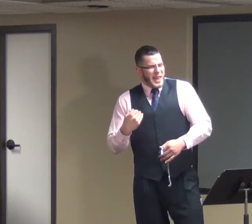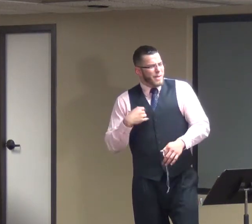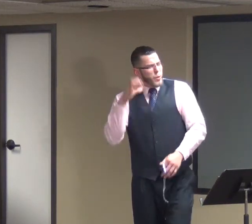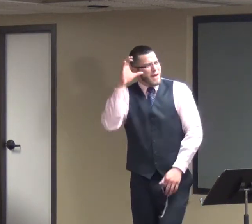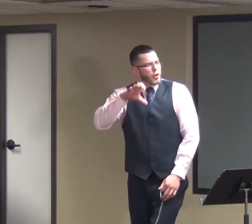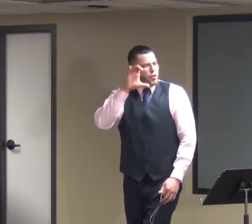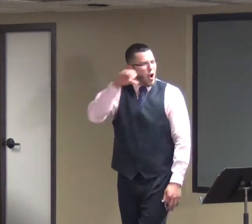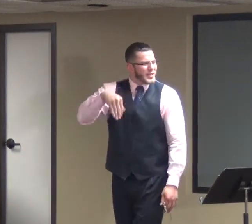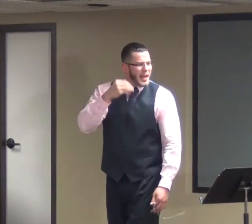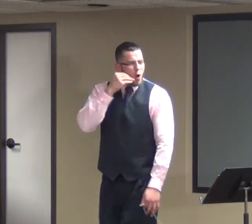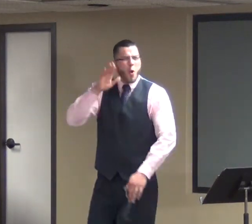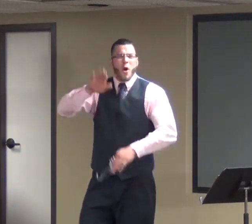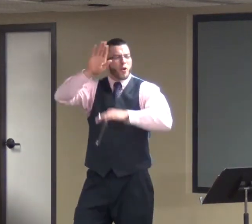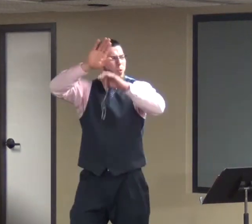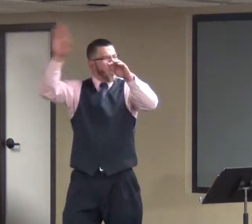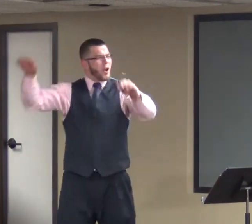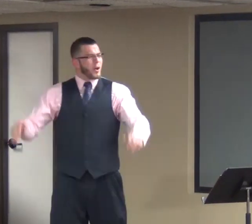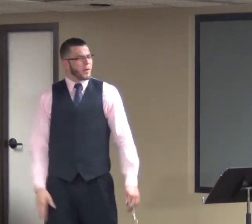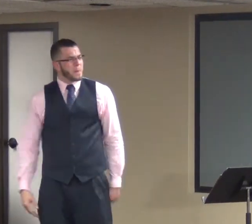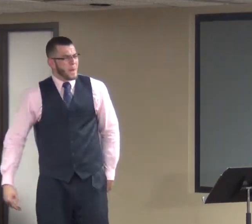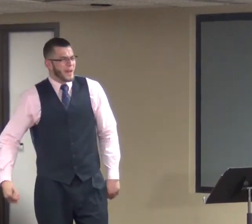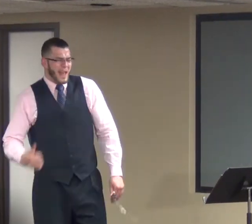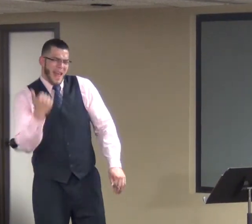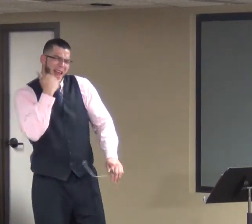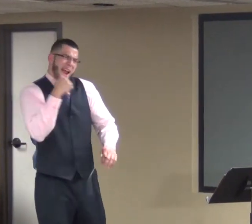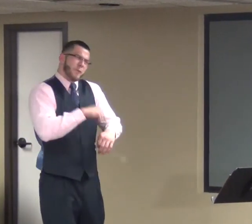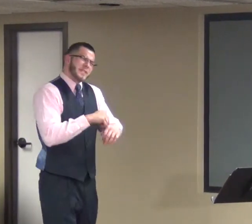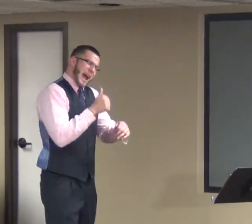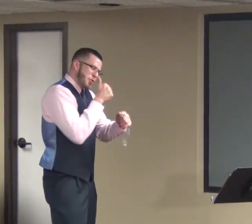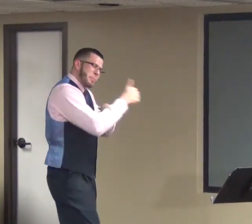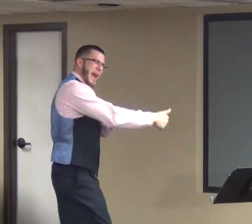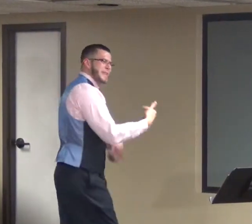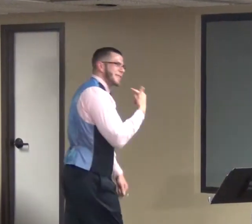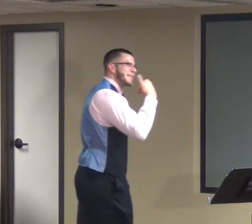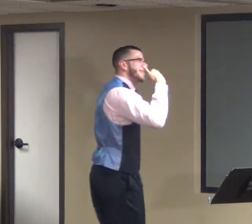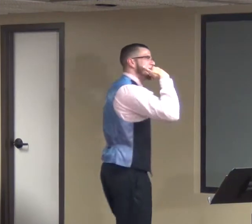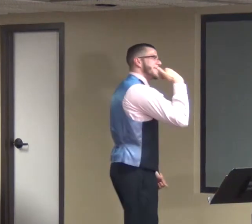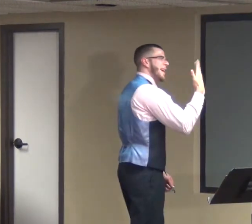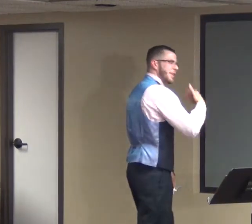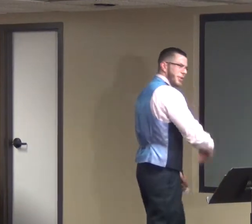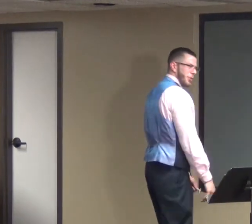If you have a cross at home on the wall, every time you pass it, say thank you.